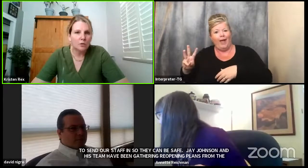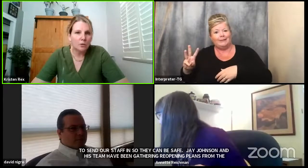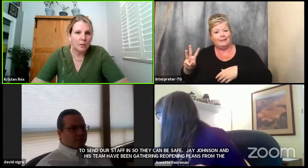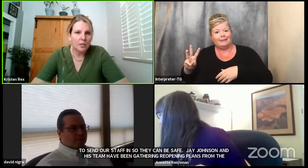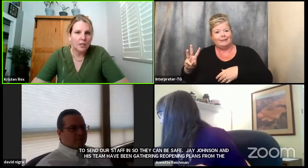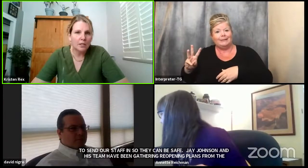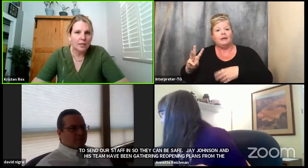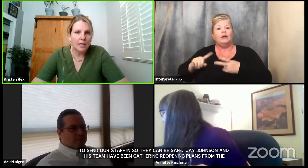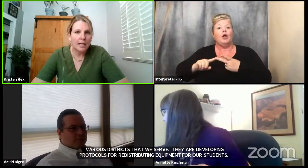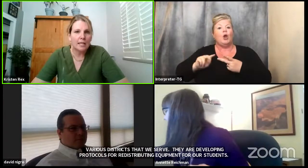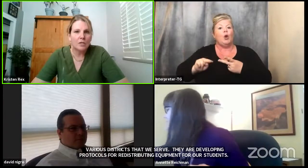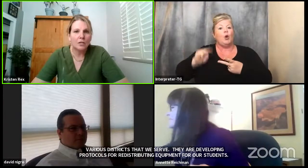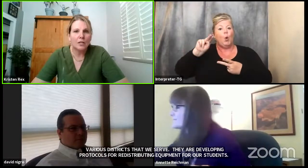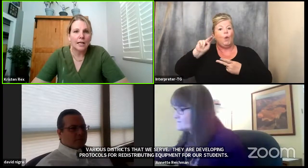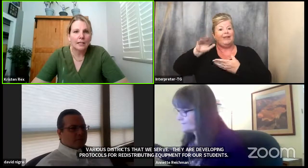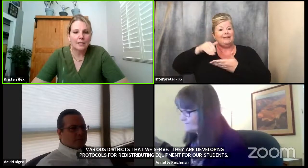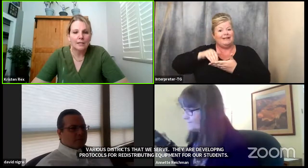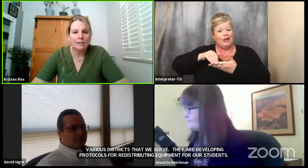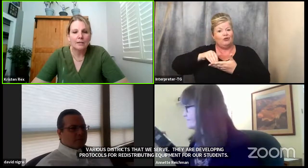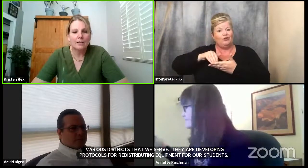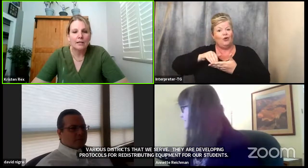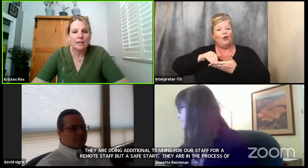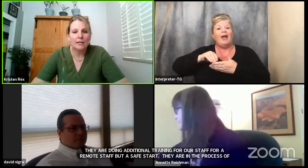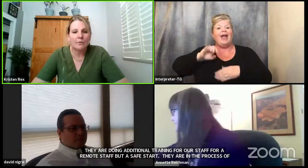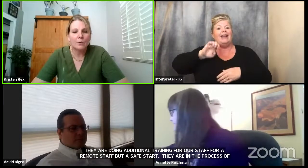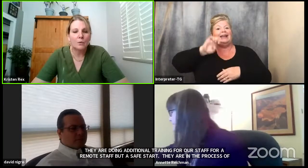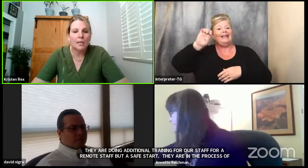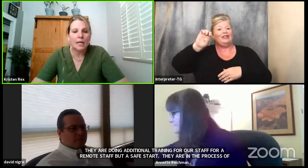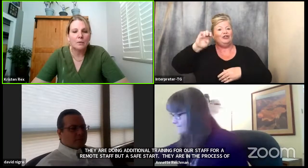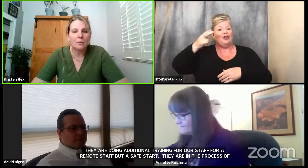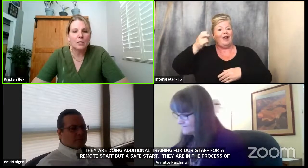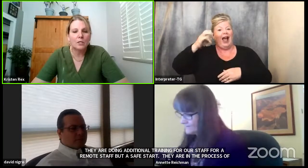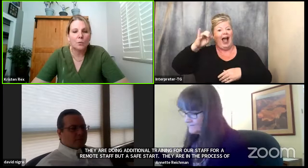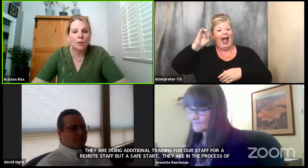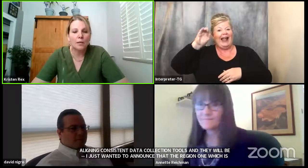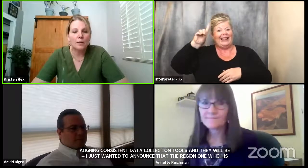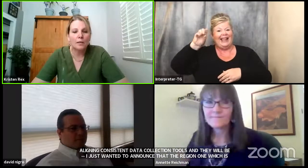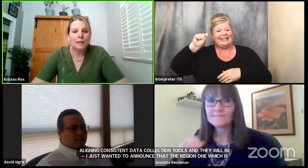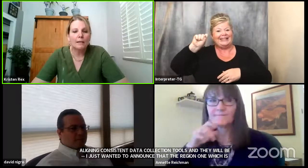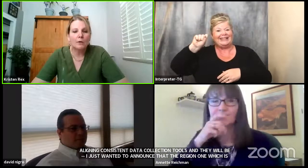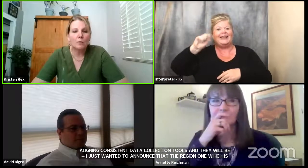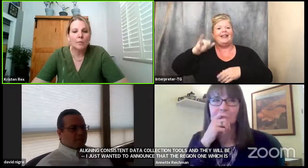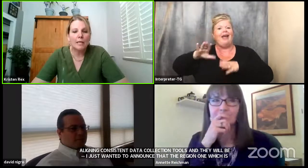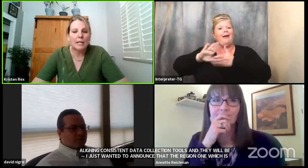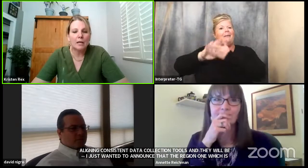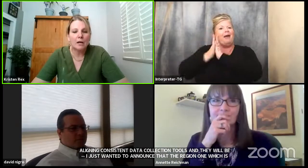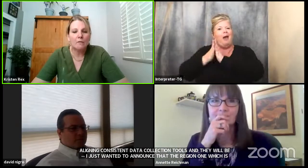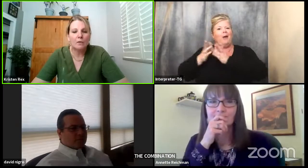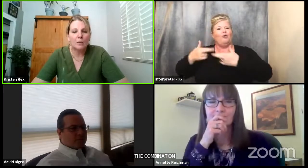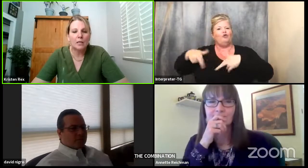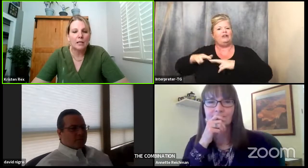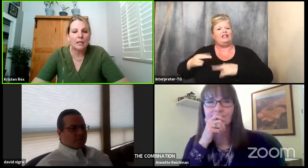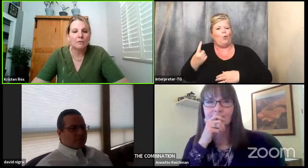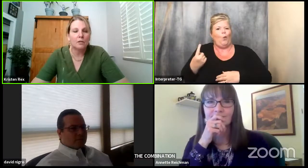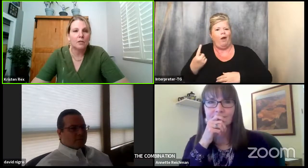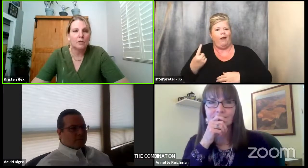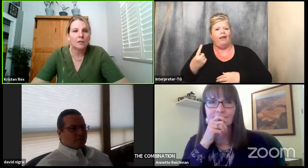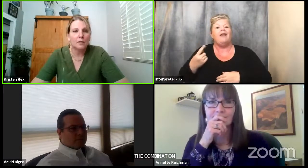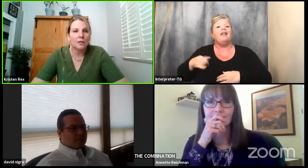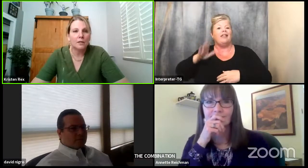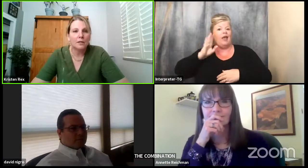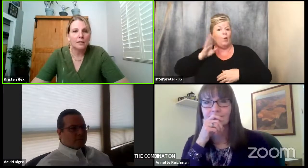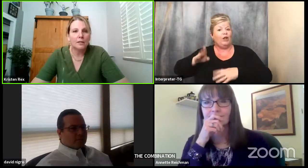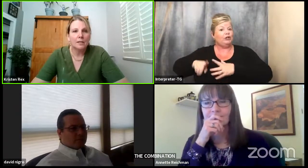North Central Region, and Eastern Highlands, as they've been renamed Region 1, they will be kicking off their beginning of